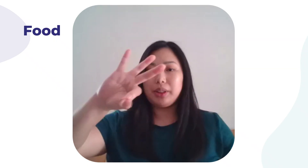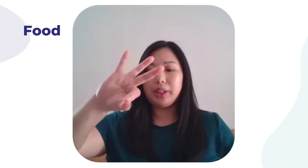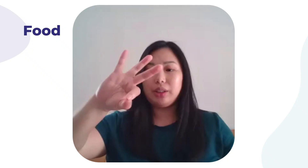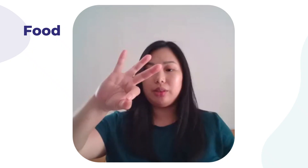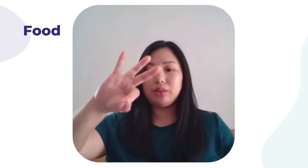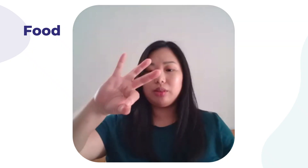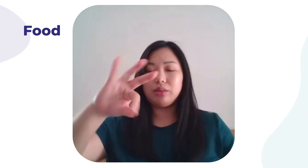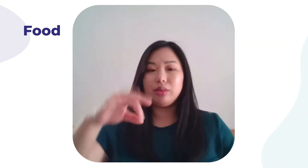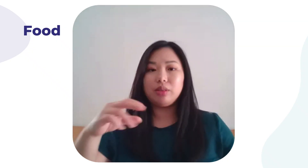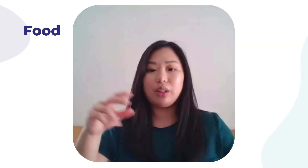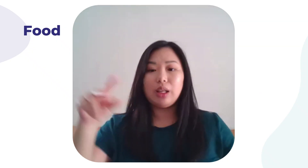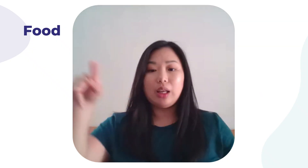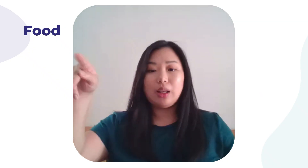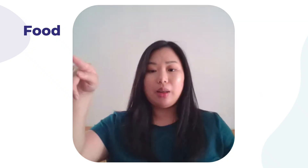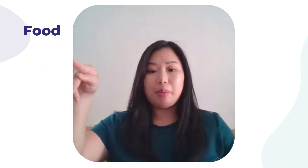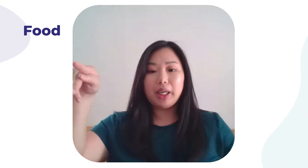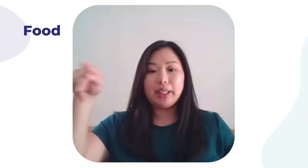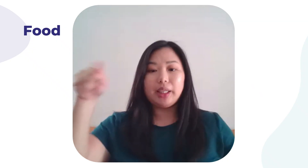Strawberry.